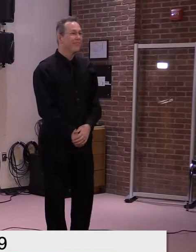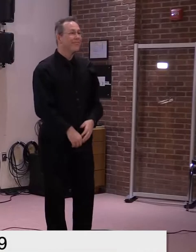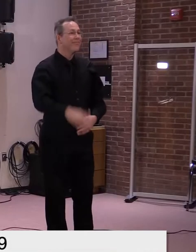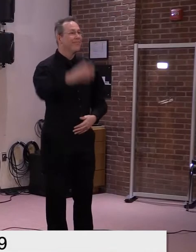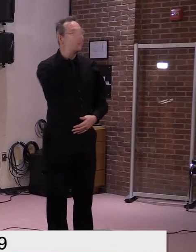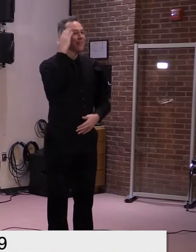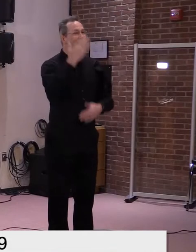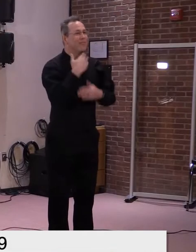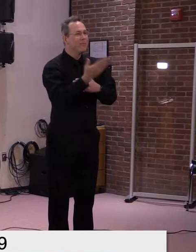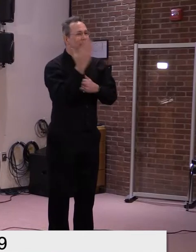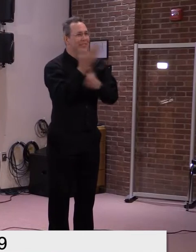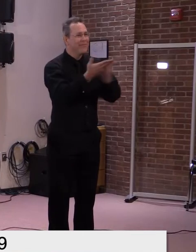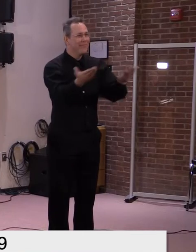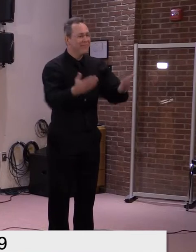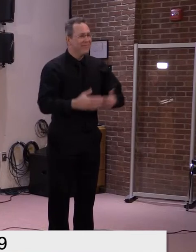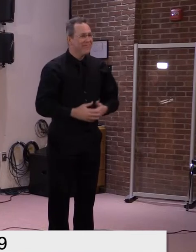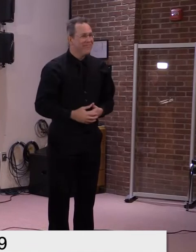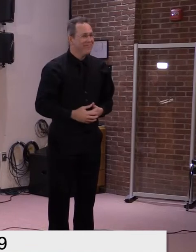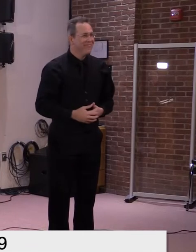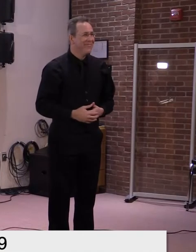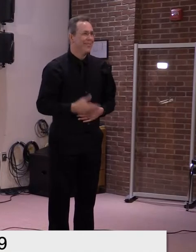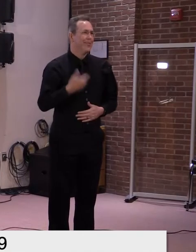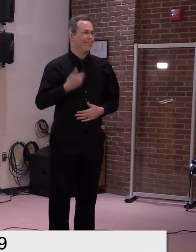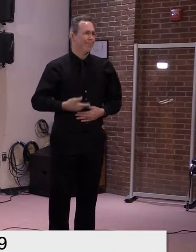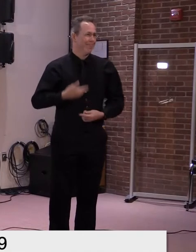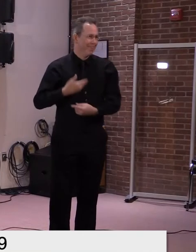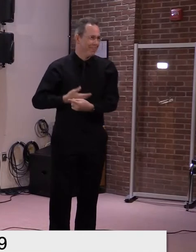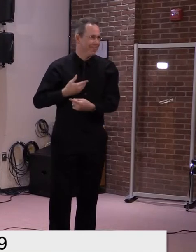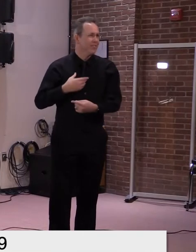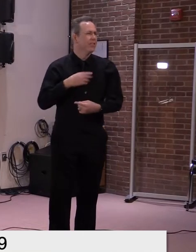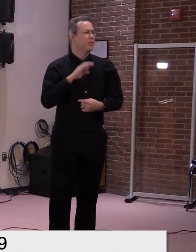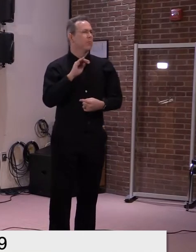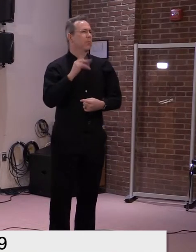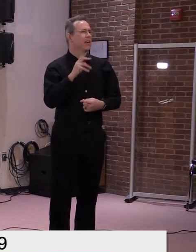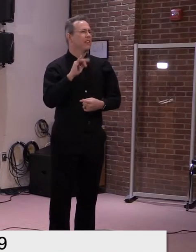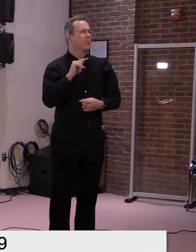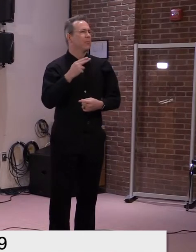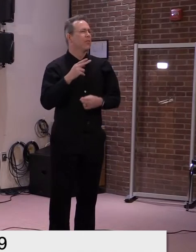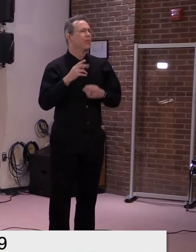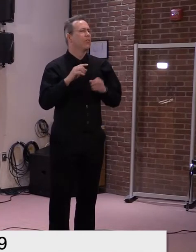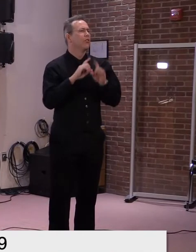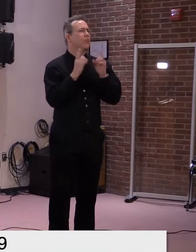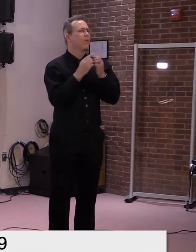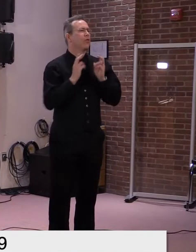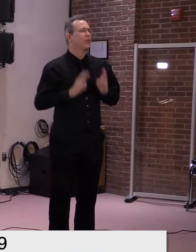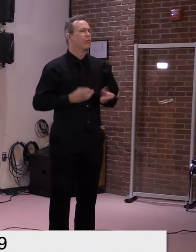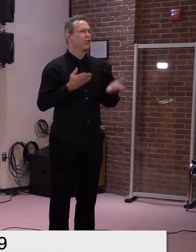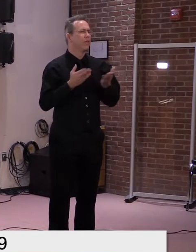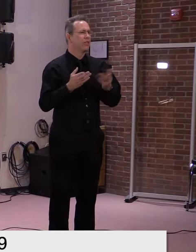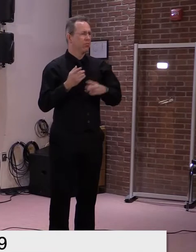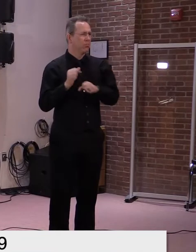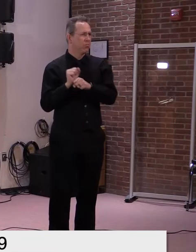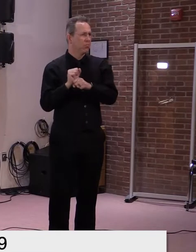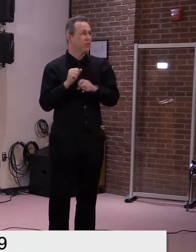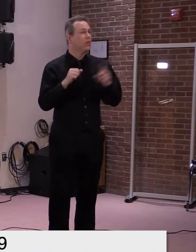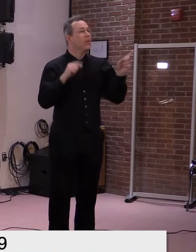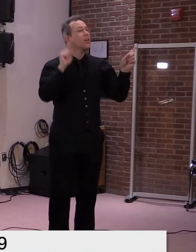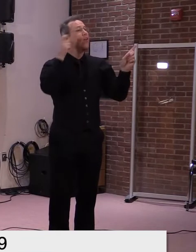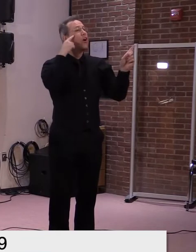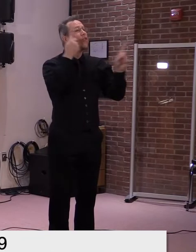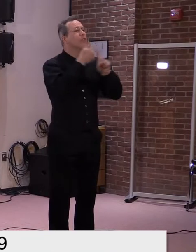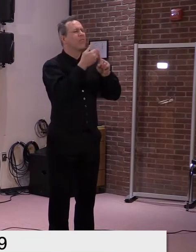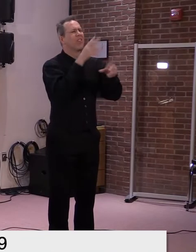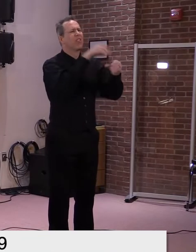Good morning. I'm Mike Smith, Secretary of the Agency of Human Services. Governor Scott is currently on another call